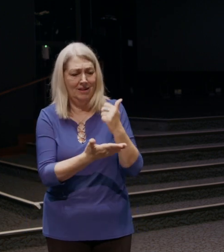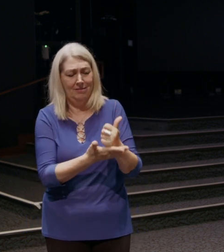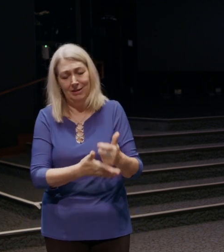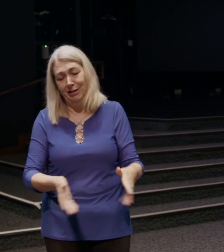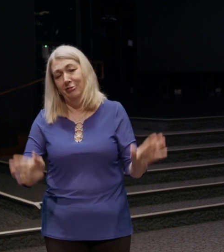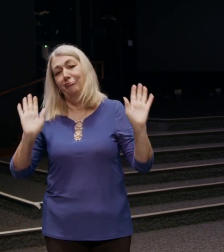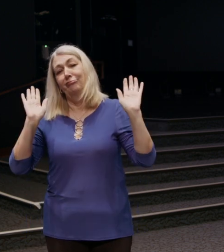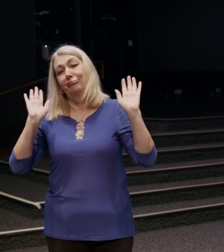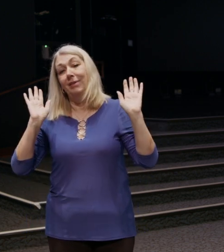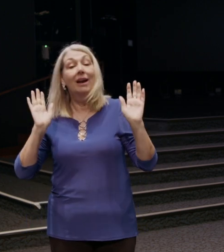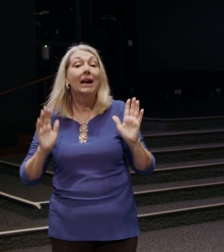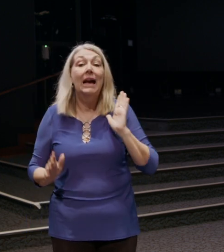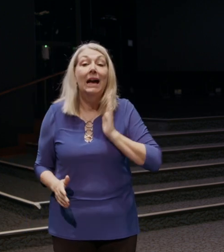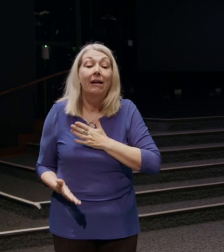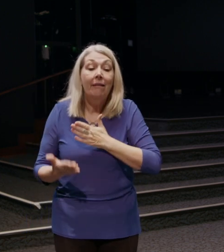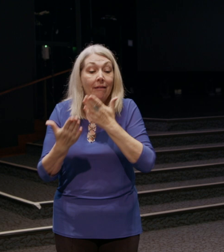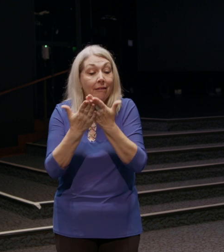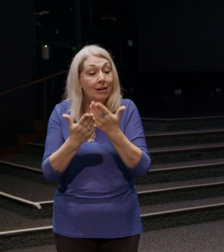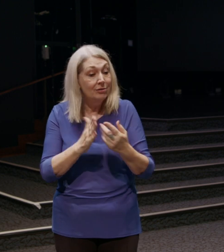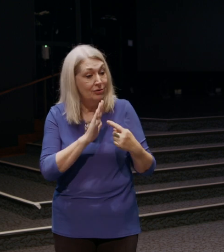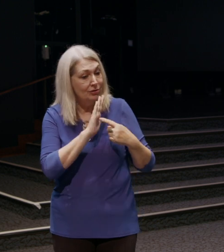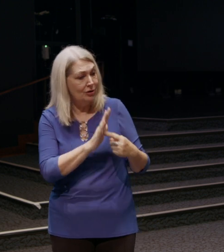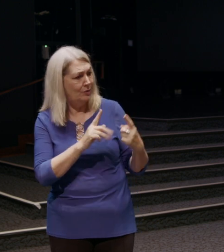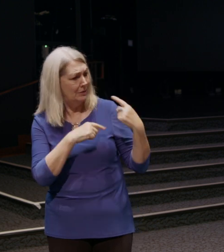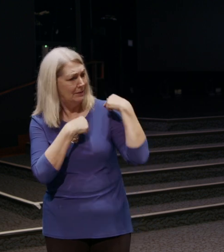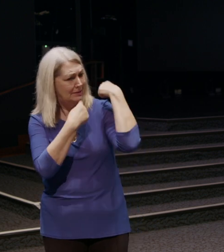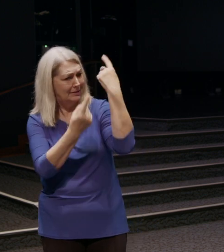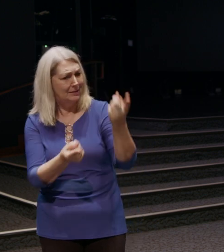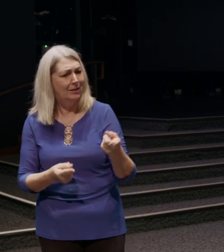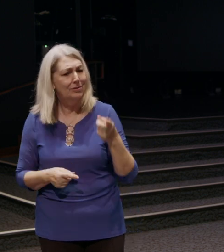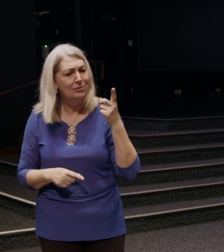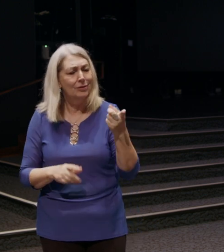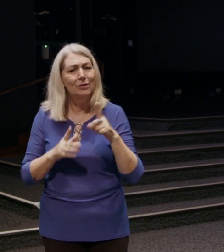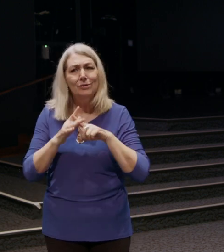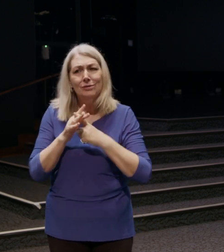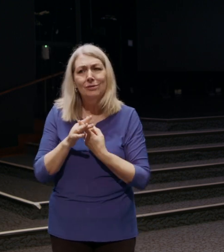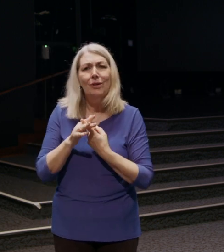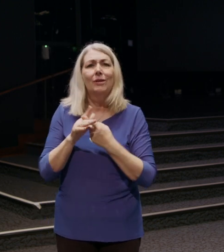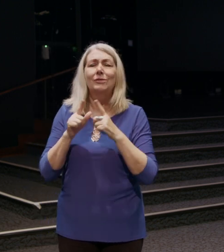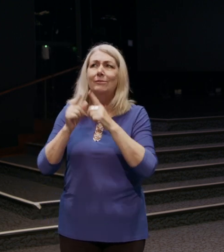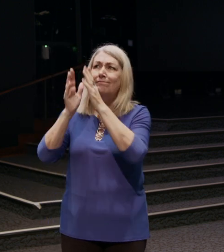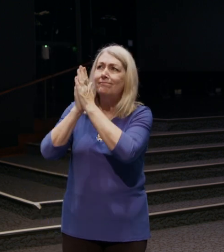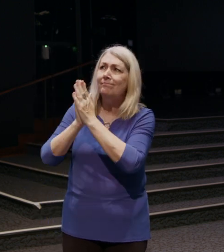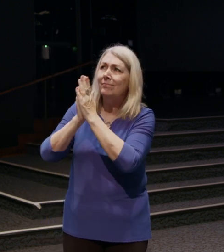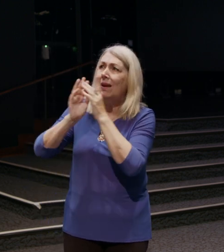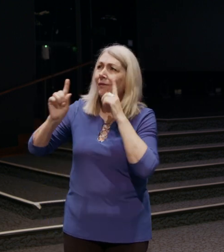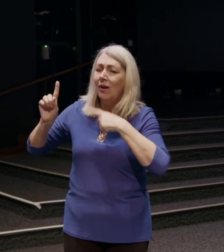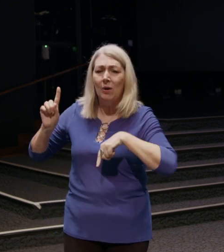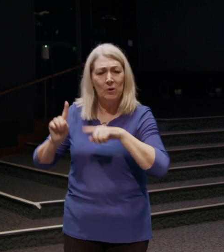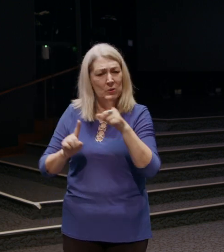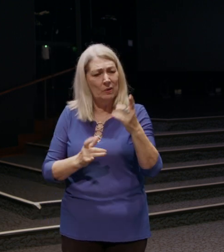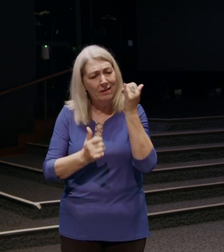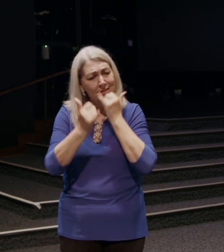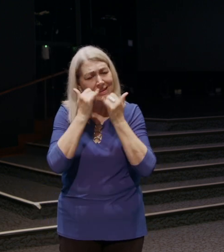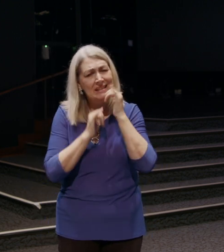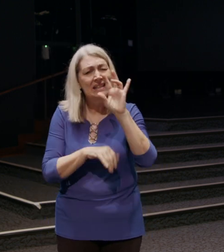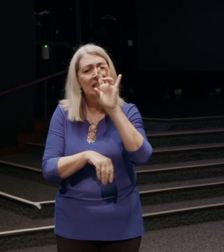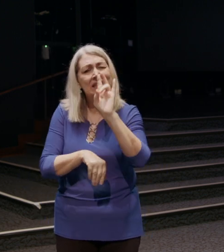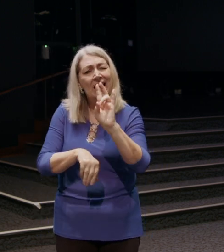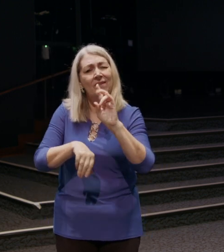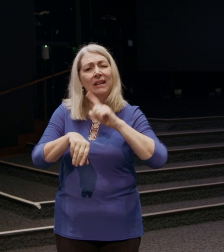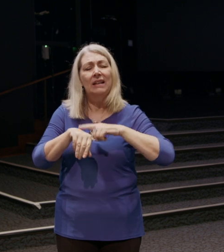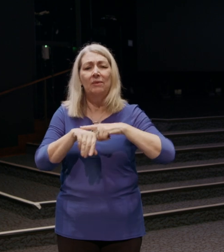Our records show that since employing our services, you have erred 7 times in the area